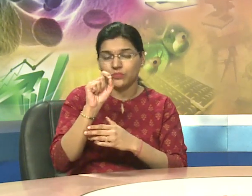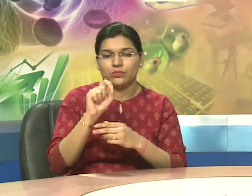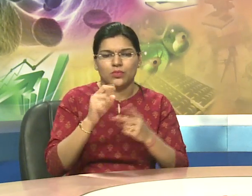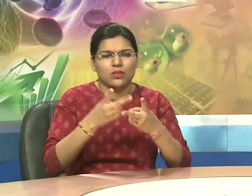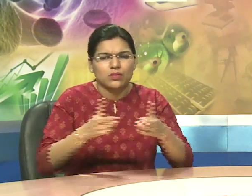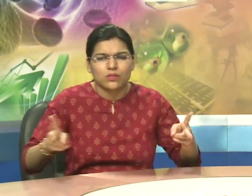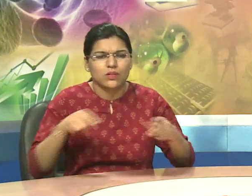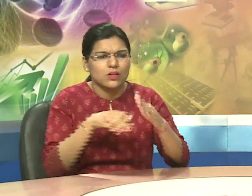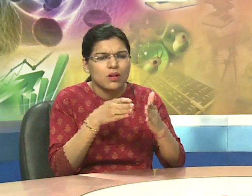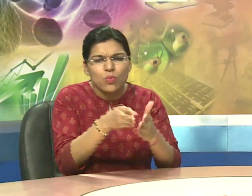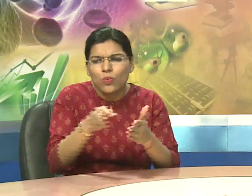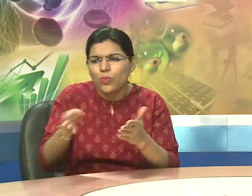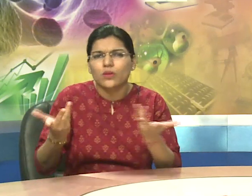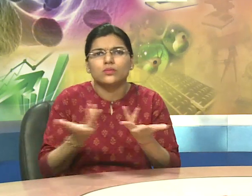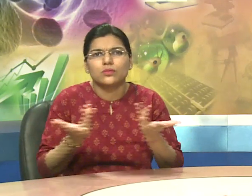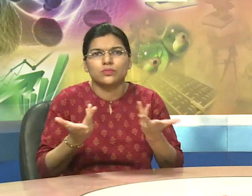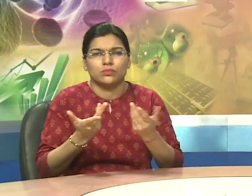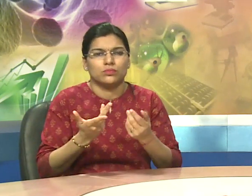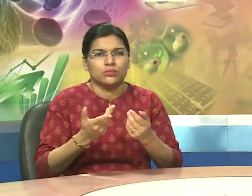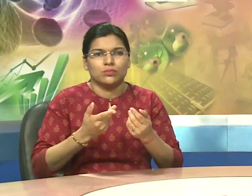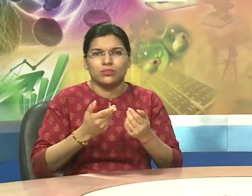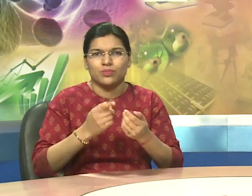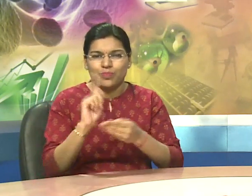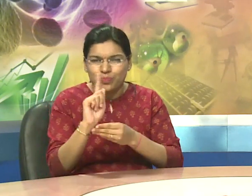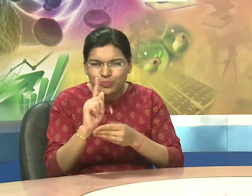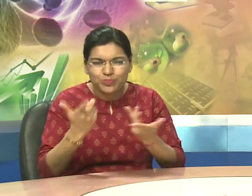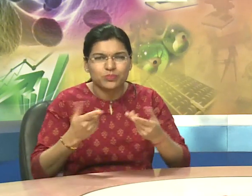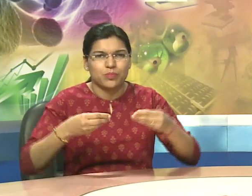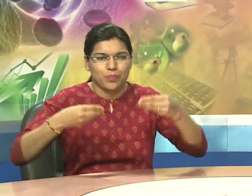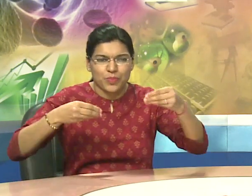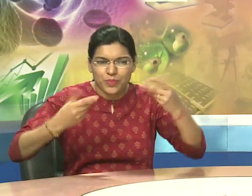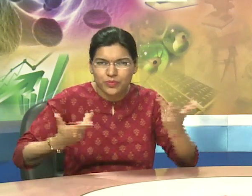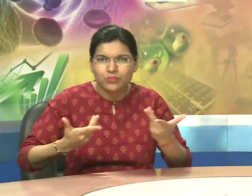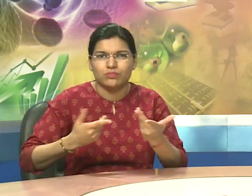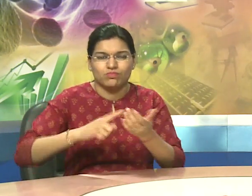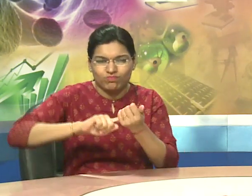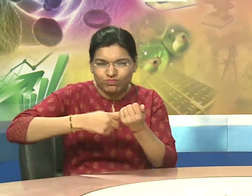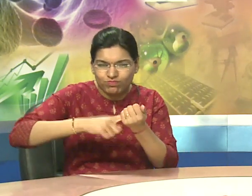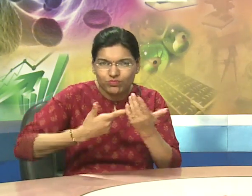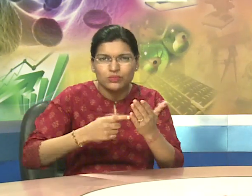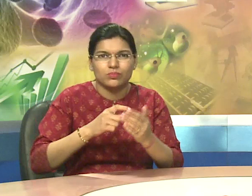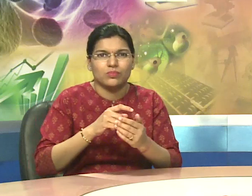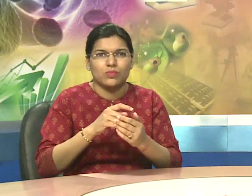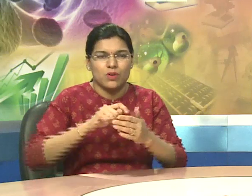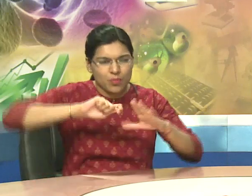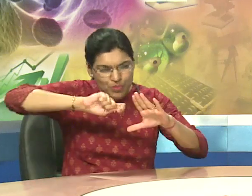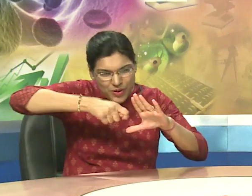10th word is equipment. Different kind of things, for example, pen, paper,